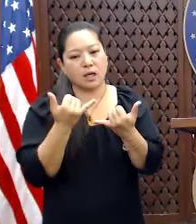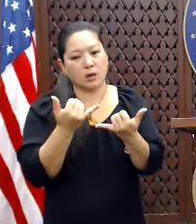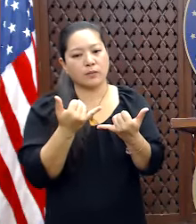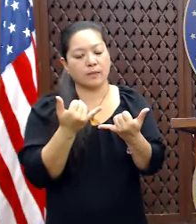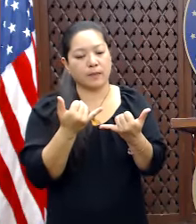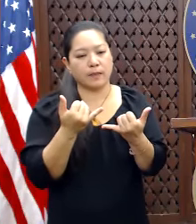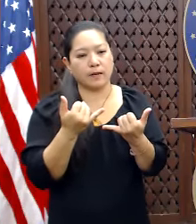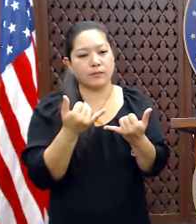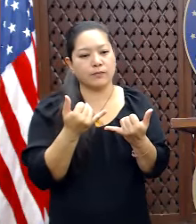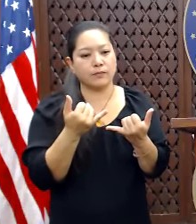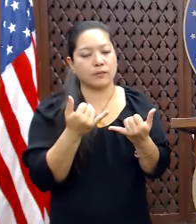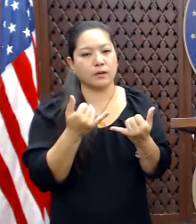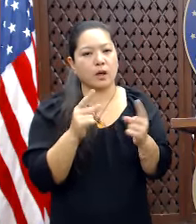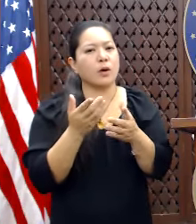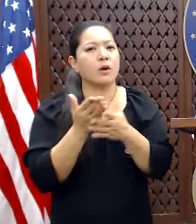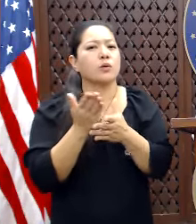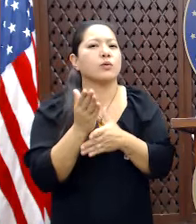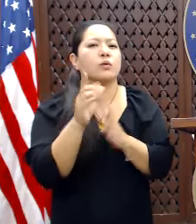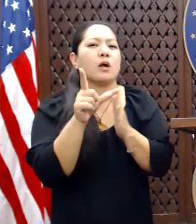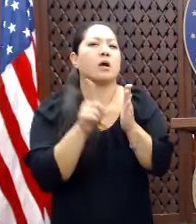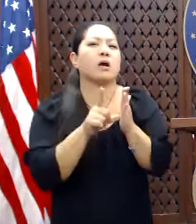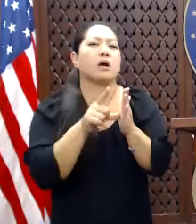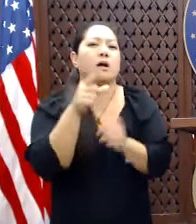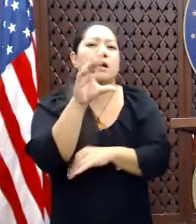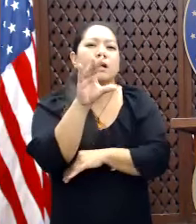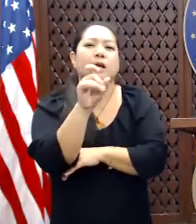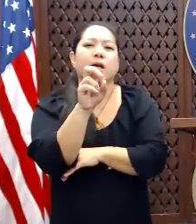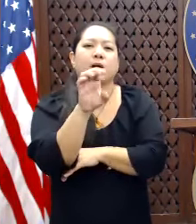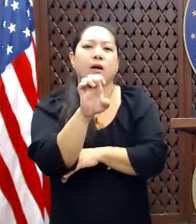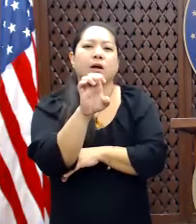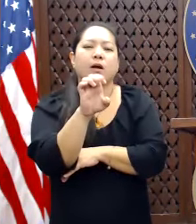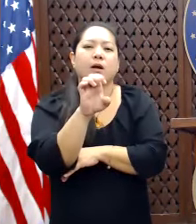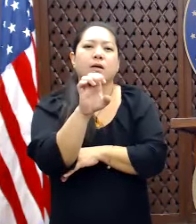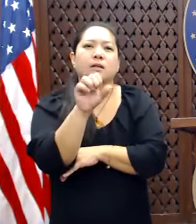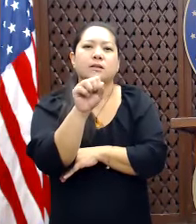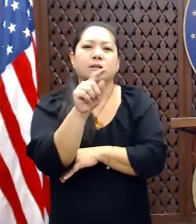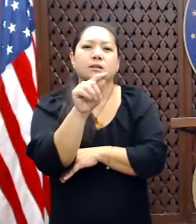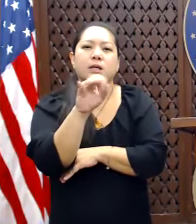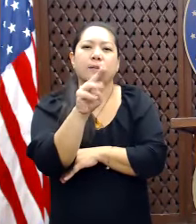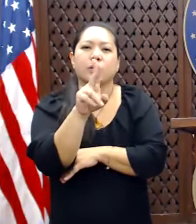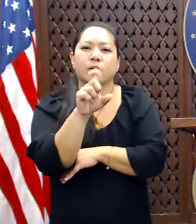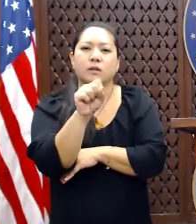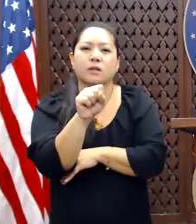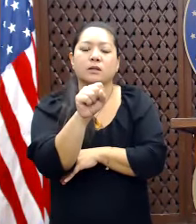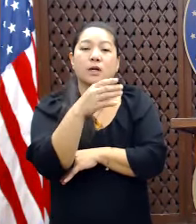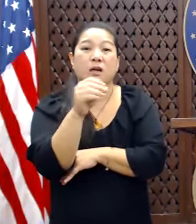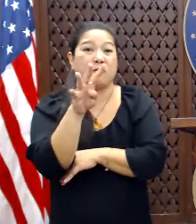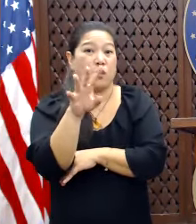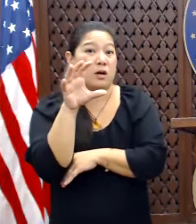I went through this bill, the CARE packet, CARE stimulus. It's about 400 pages,